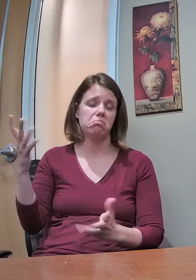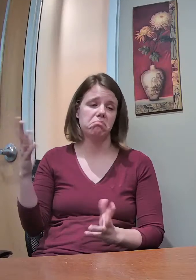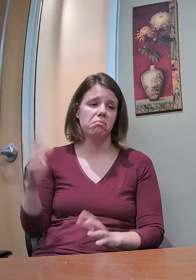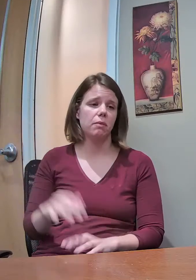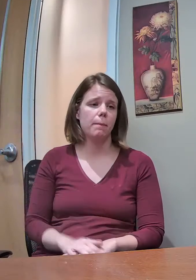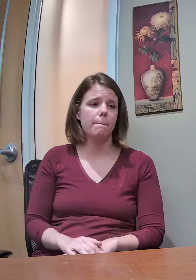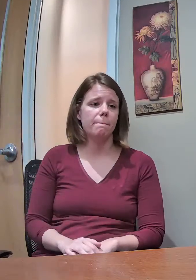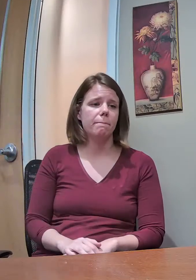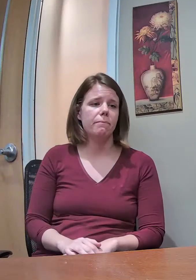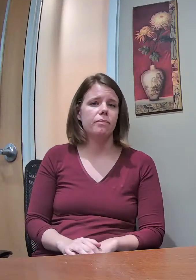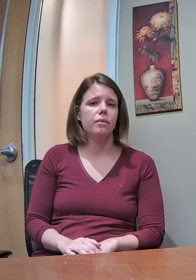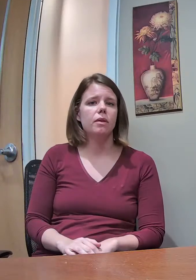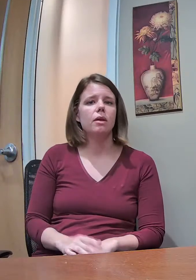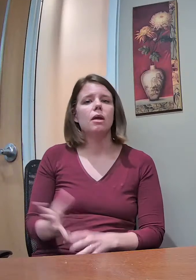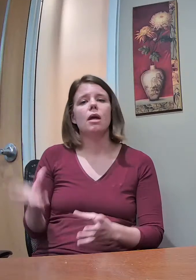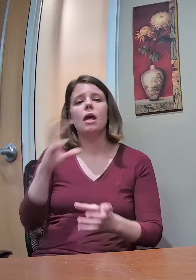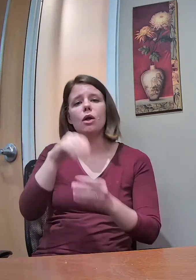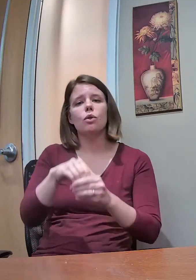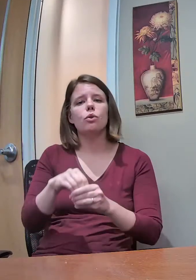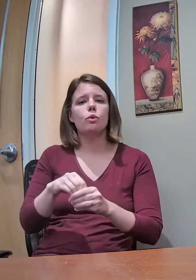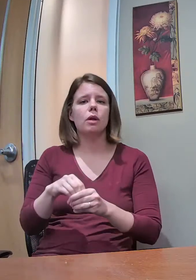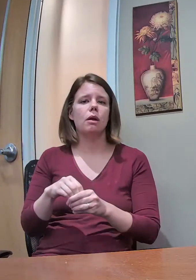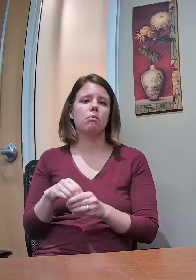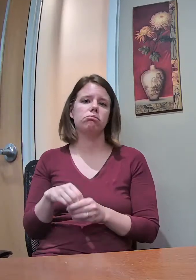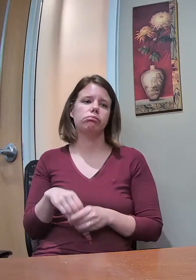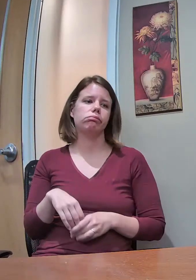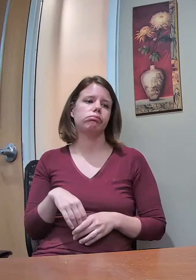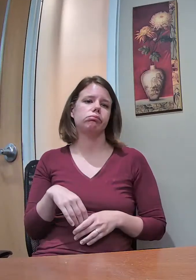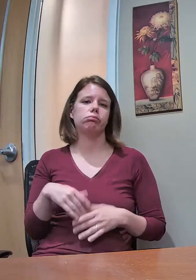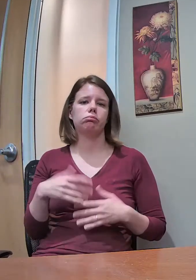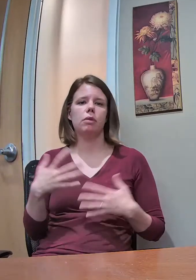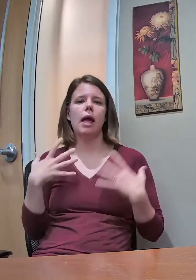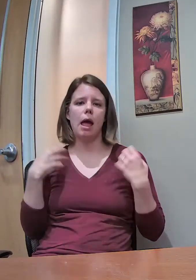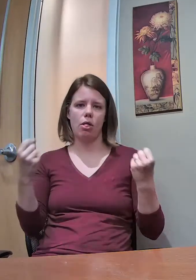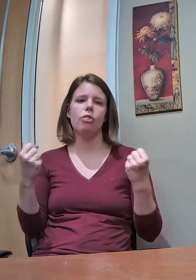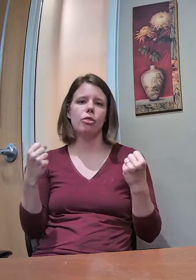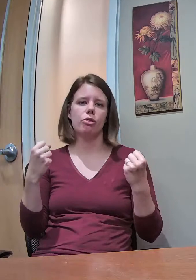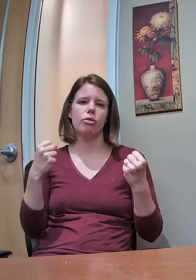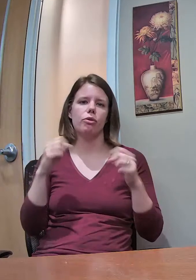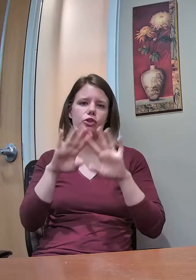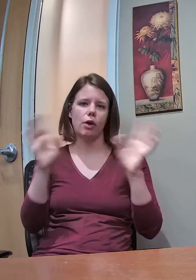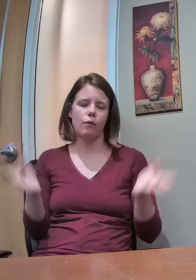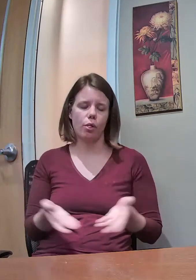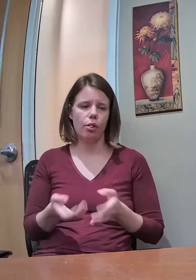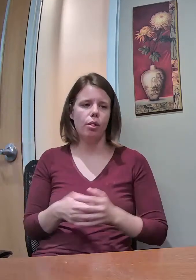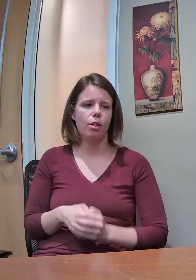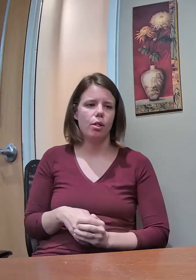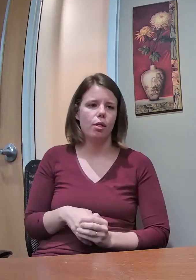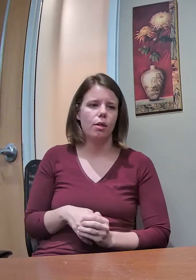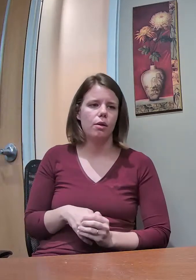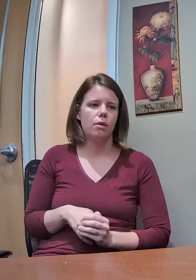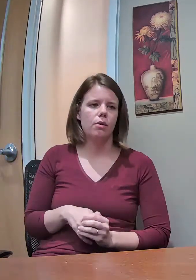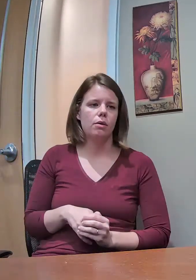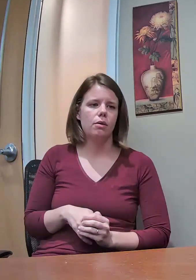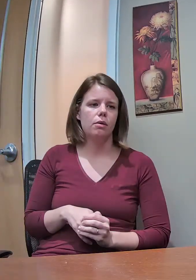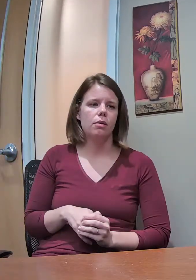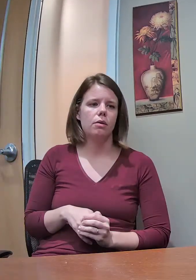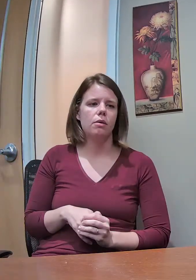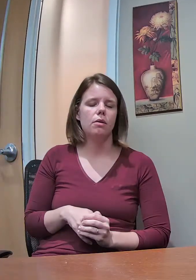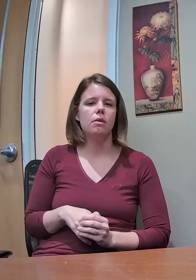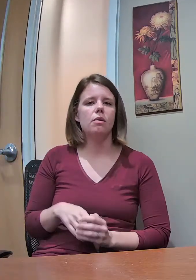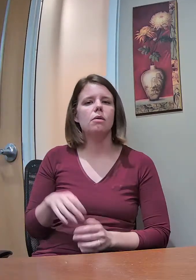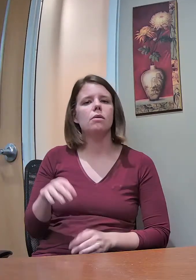including disease diagnosis, health condition, and their overall well-being. The general visitor may not